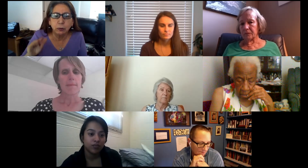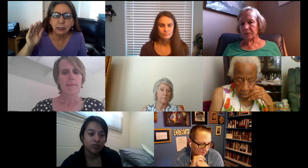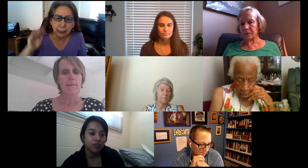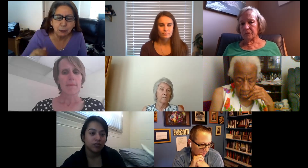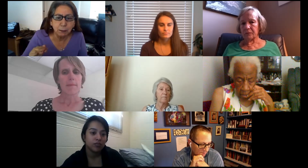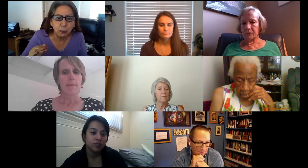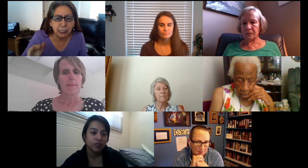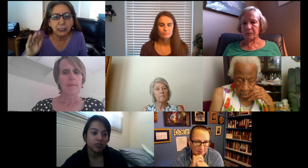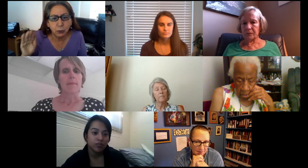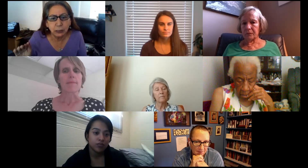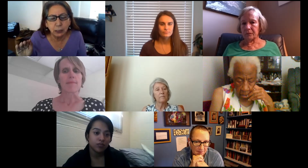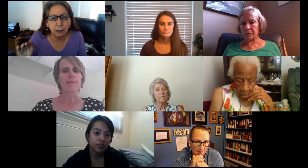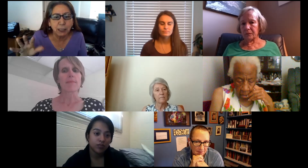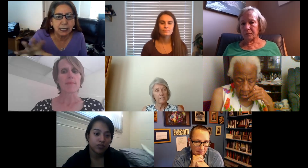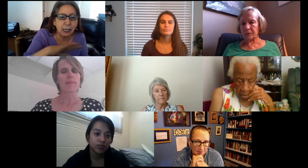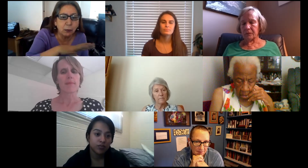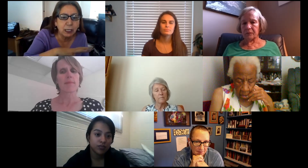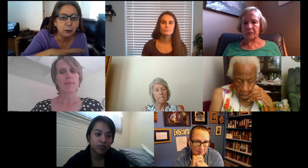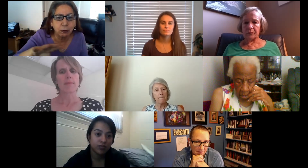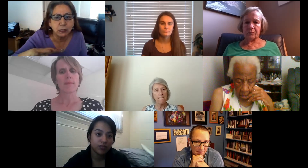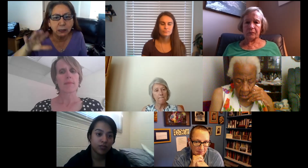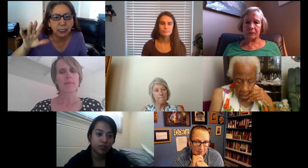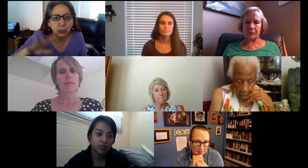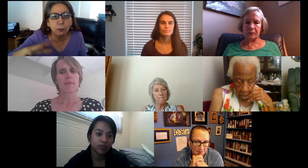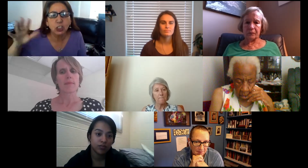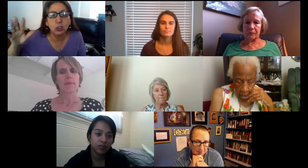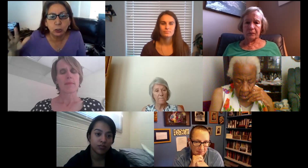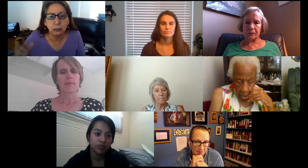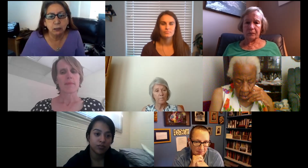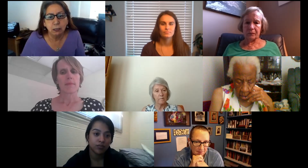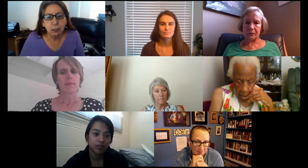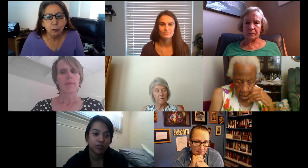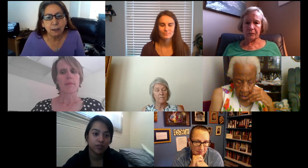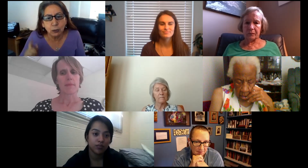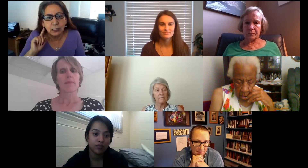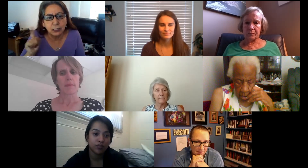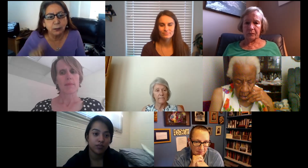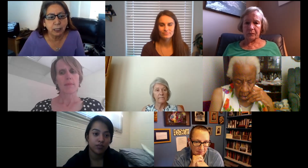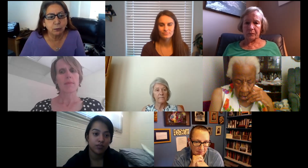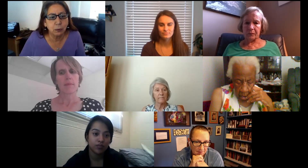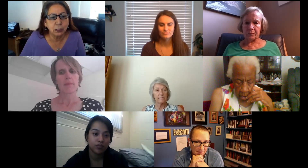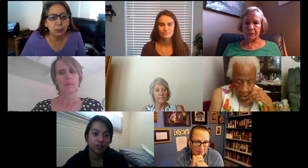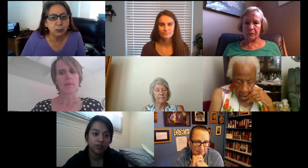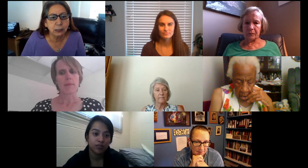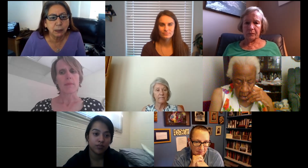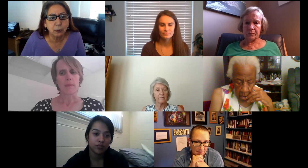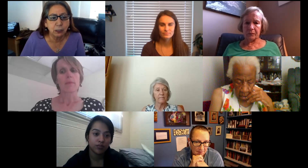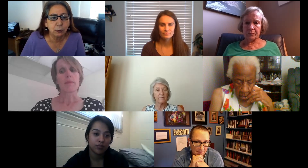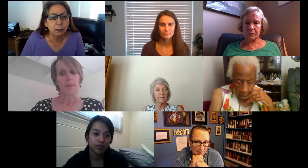when there's less people, less noisy, and pick an area where there's not so much noise. we have to consider that when we're talking to somebody with hearing